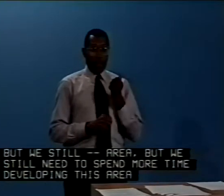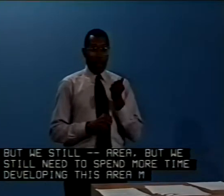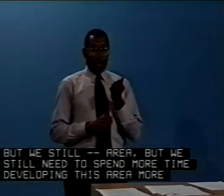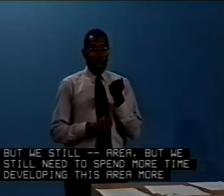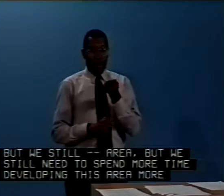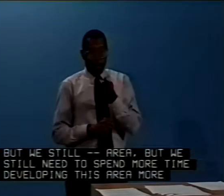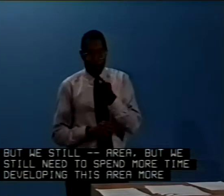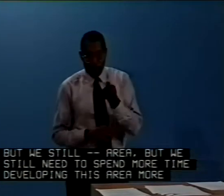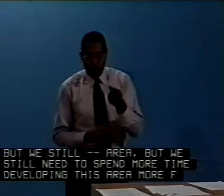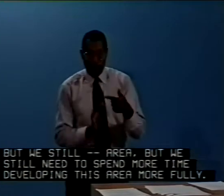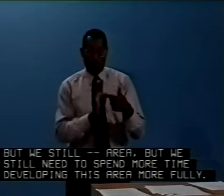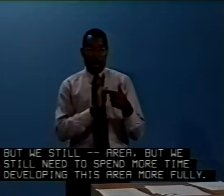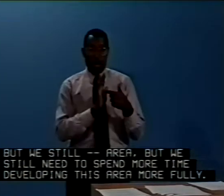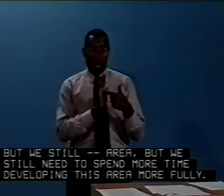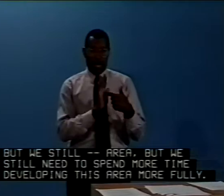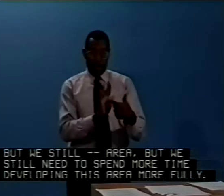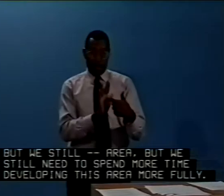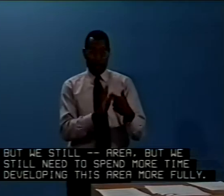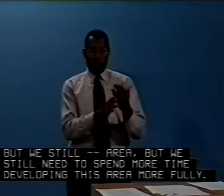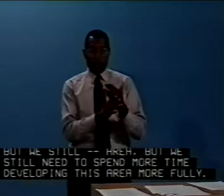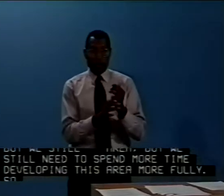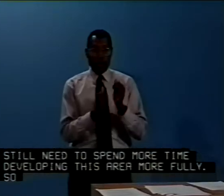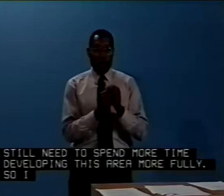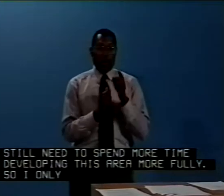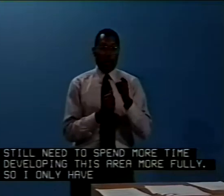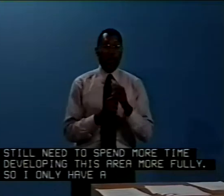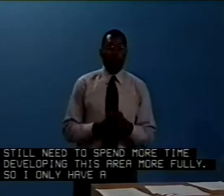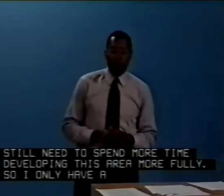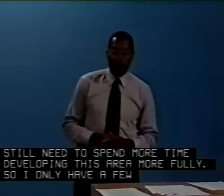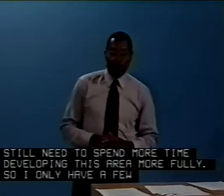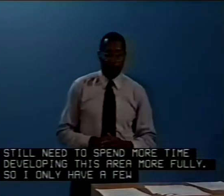So I only have a few examples to share with you today.